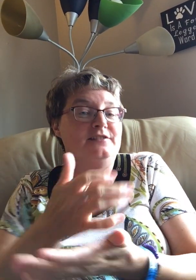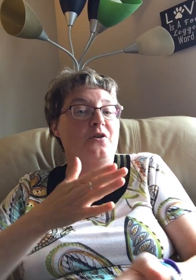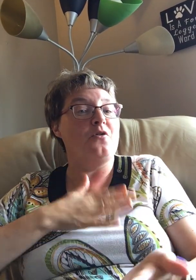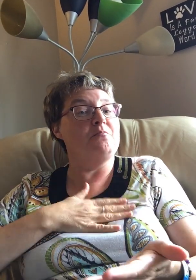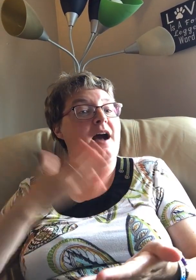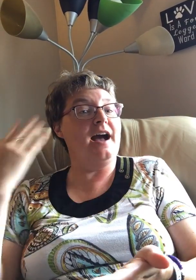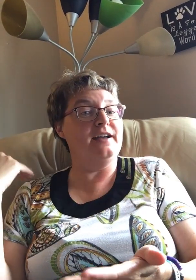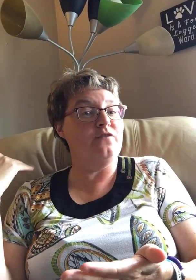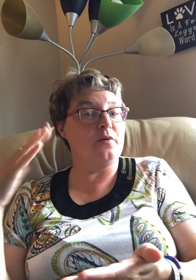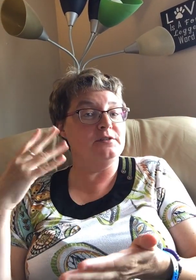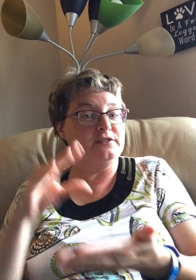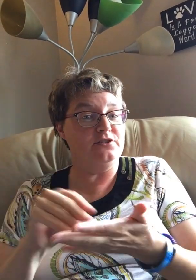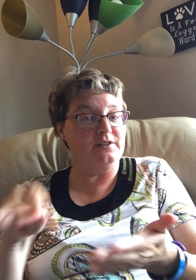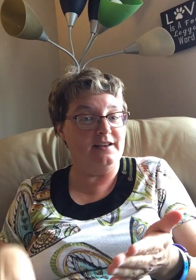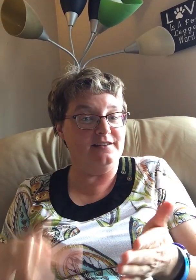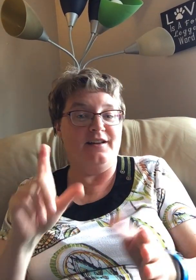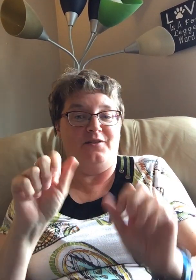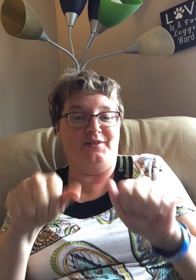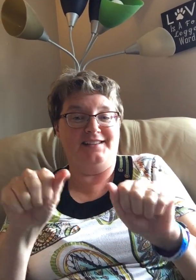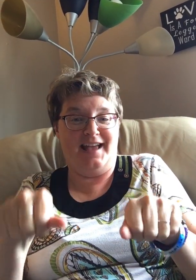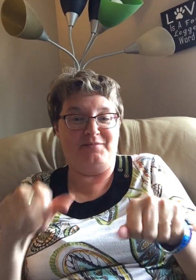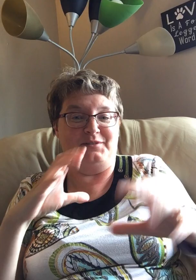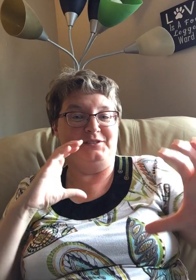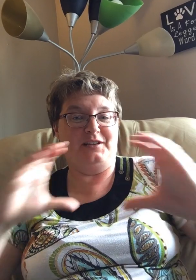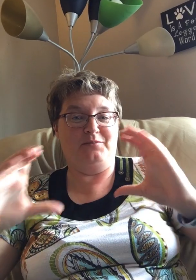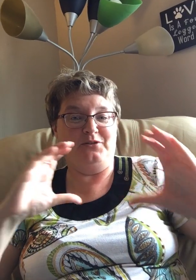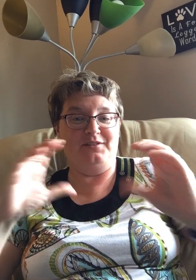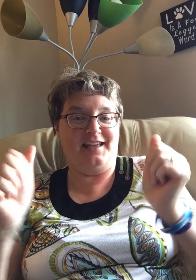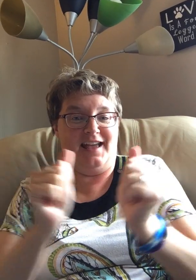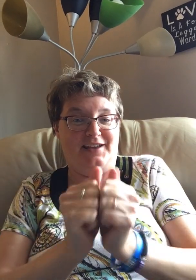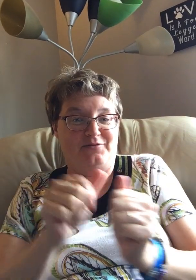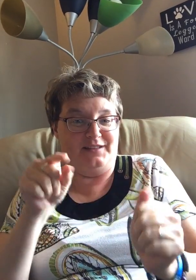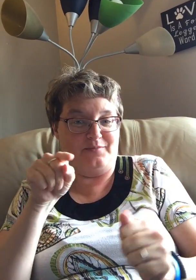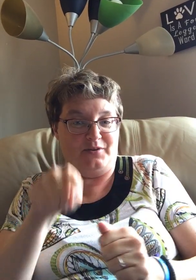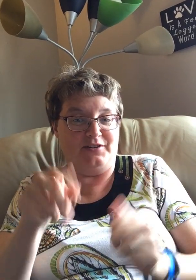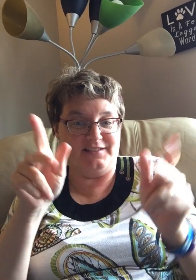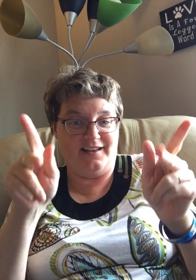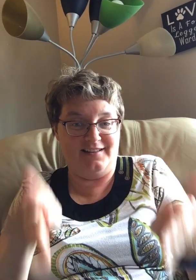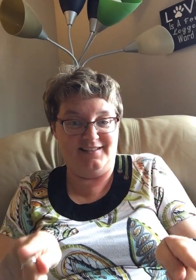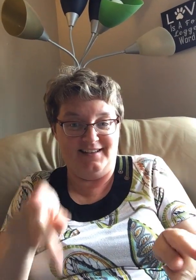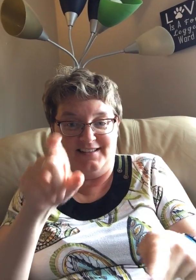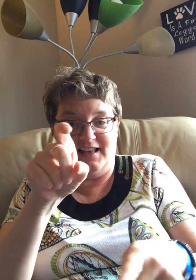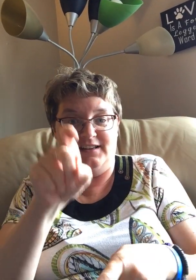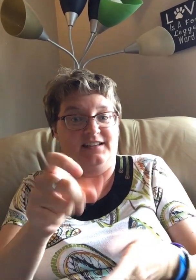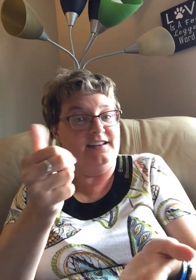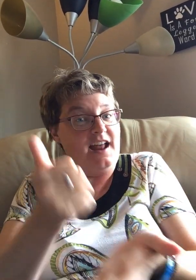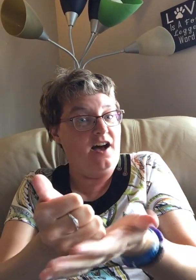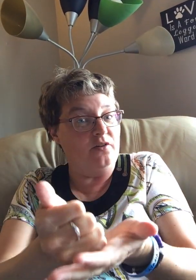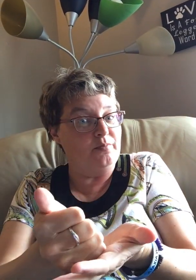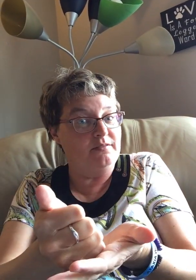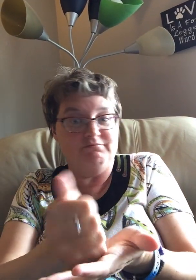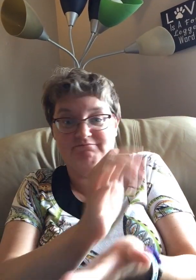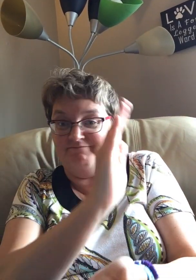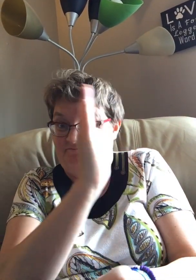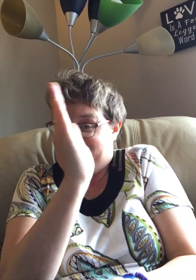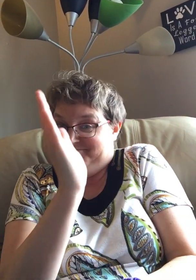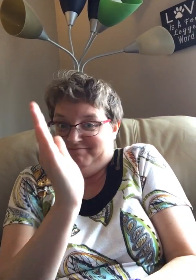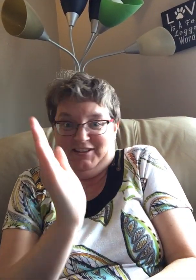So my former student was able to communicate with the person that needed help. That's a